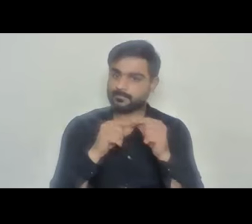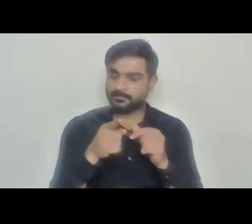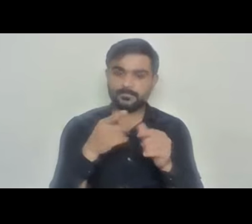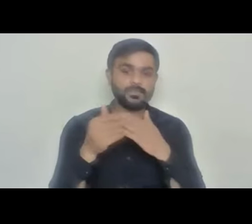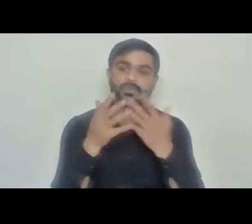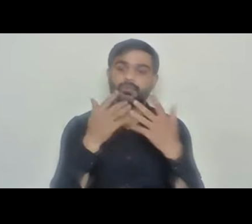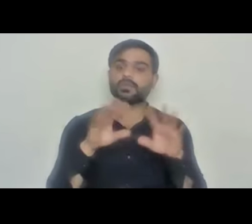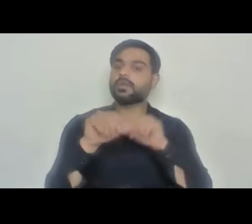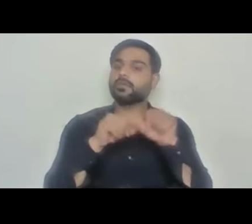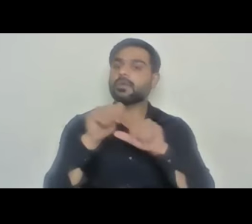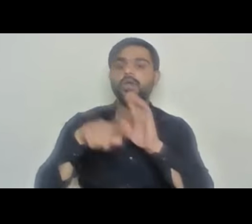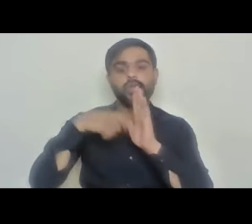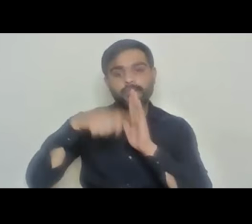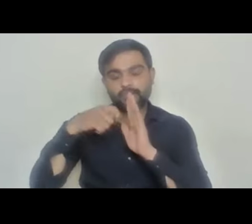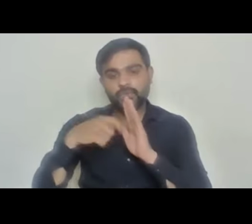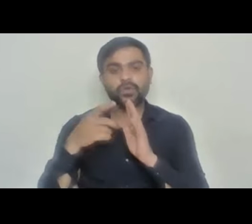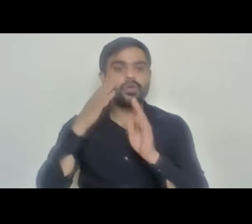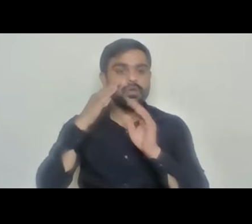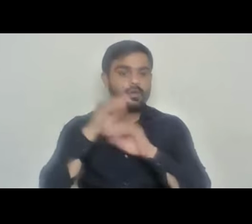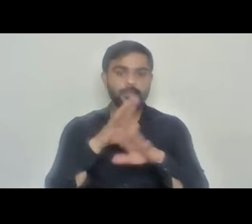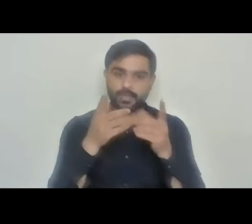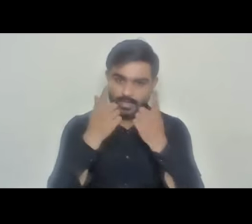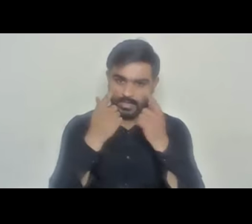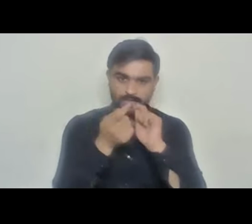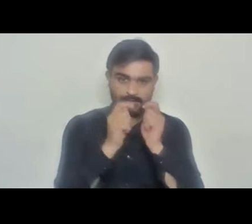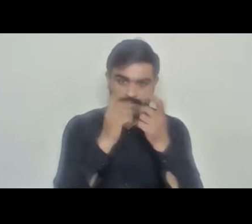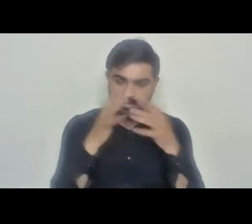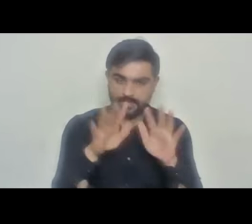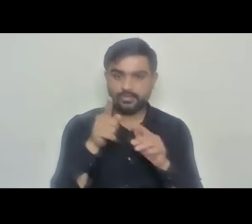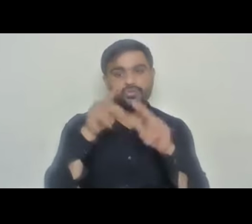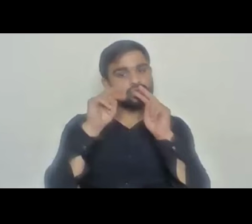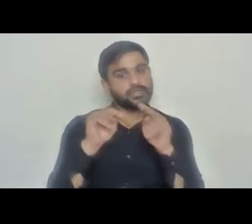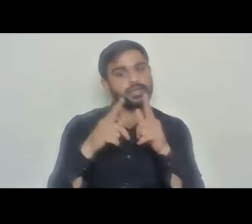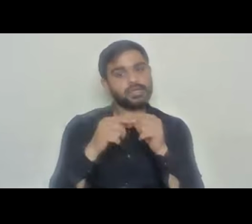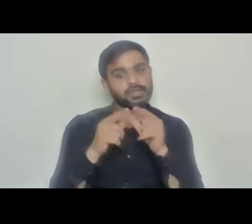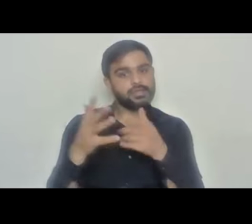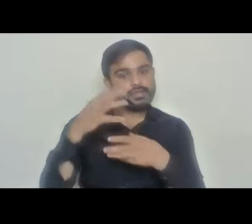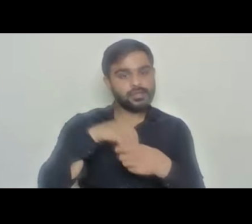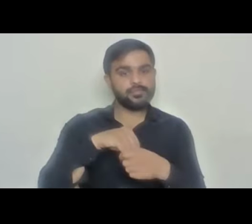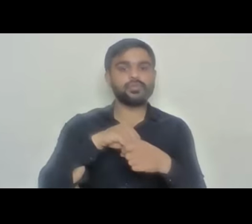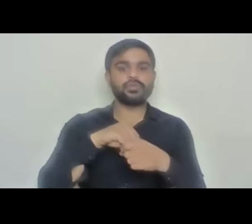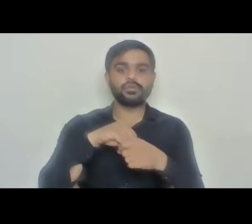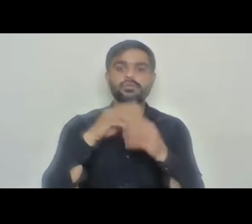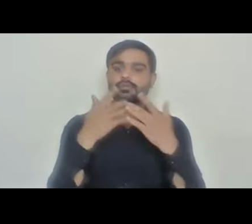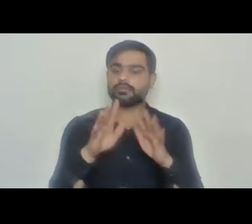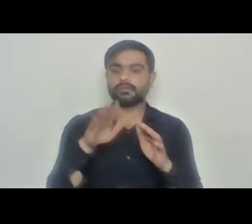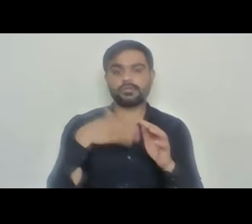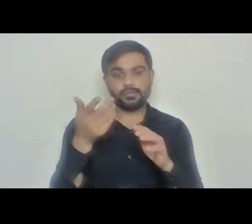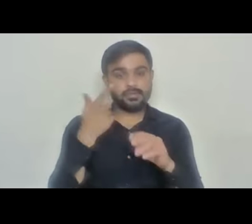whatever project or whatever intervention was there implemented, and then you collected data post intervention, then if